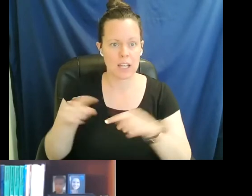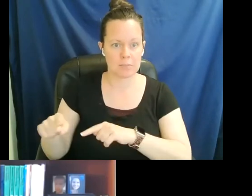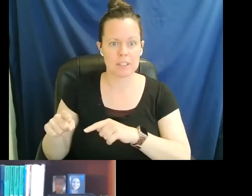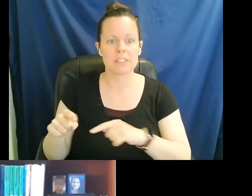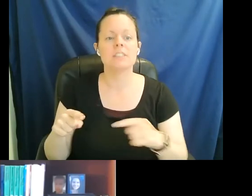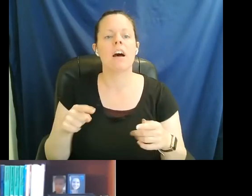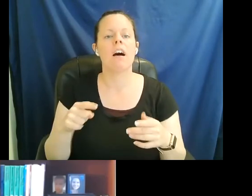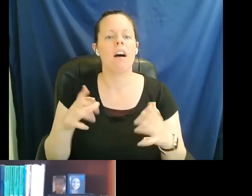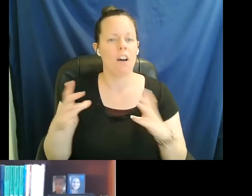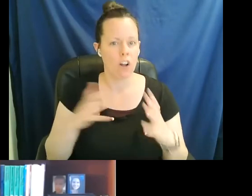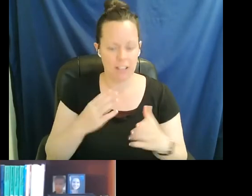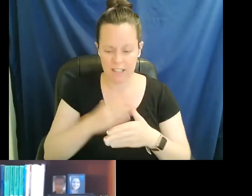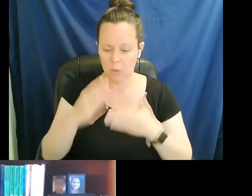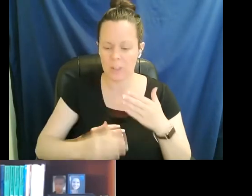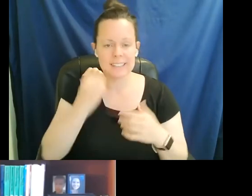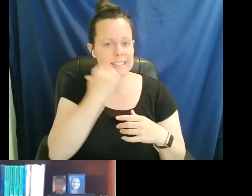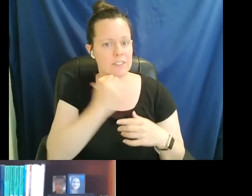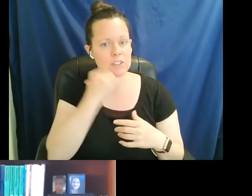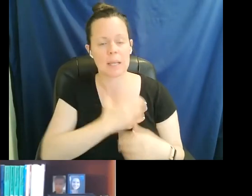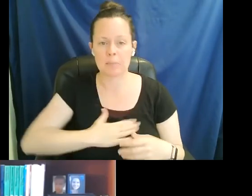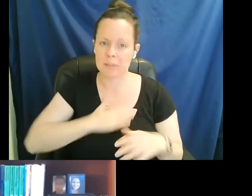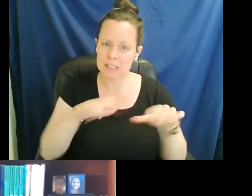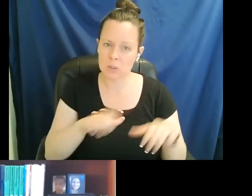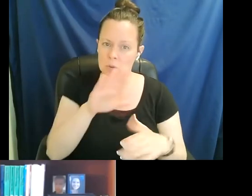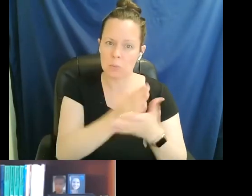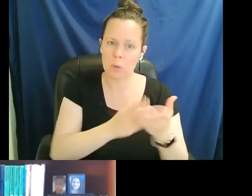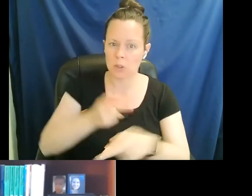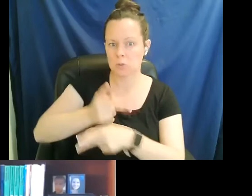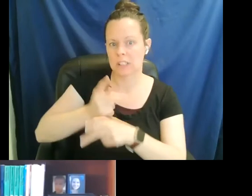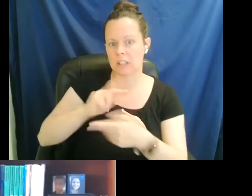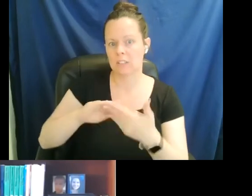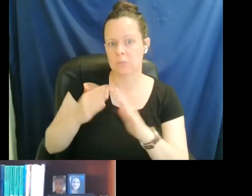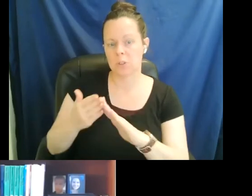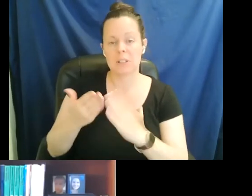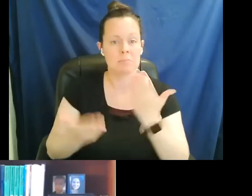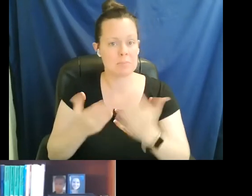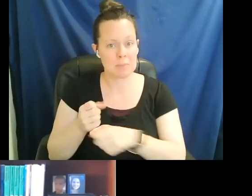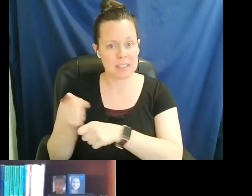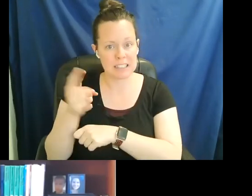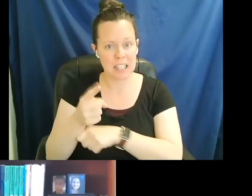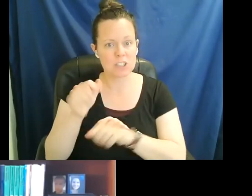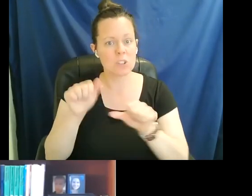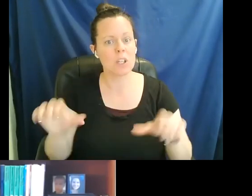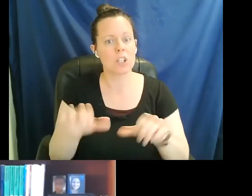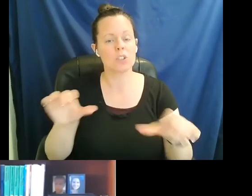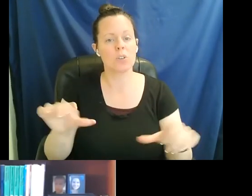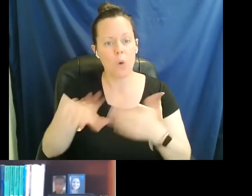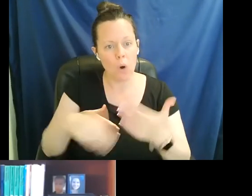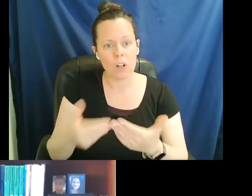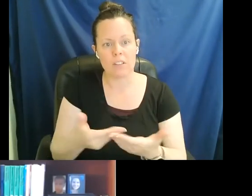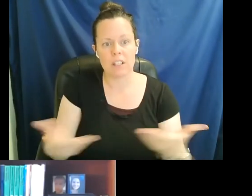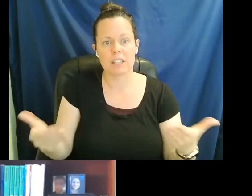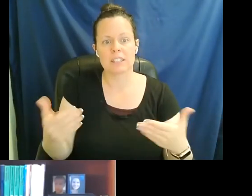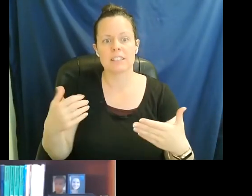day. Please do your part to take care of our community so that maybe next year we can do all of these things that make summer in the Quad